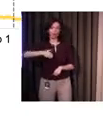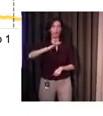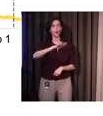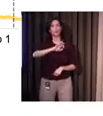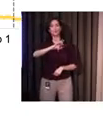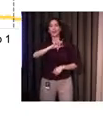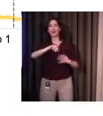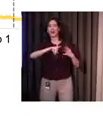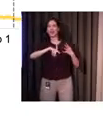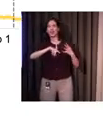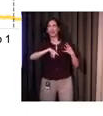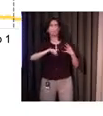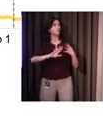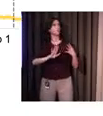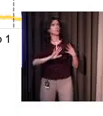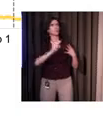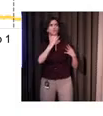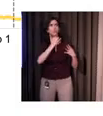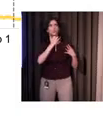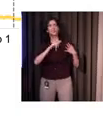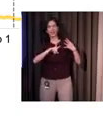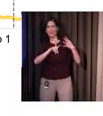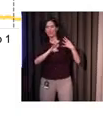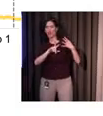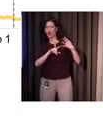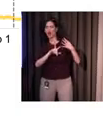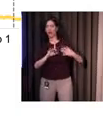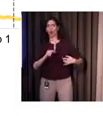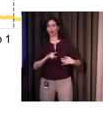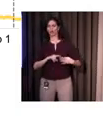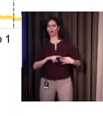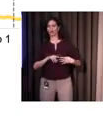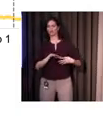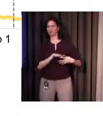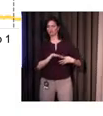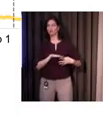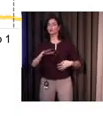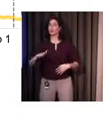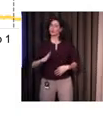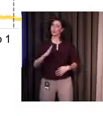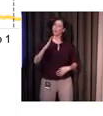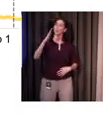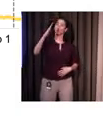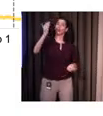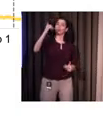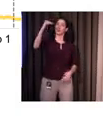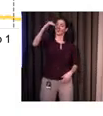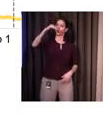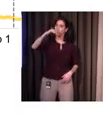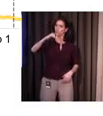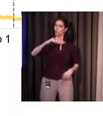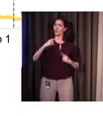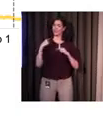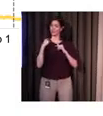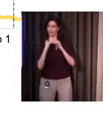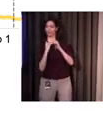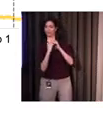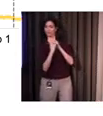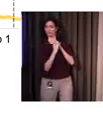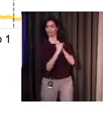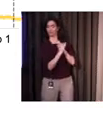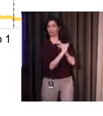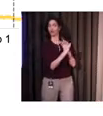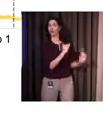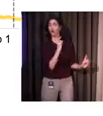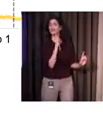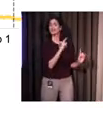July, late July, early August. Then we've come down, and we've essentially been plateaued up until, like